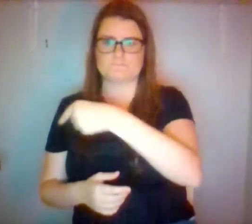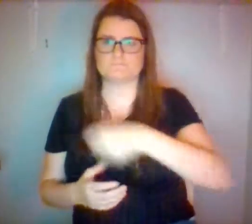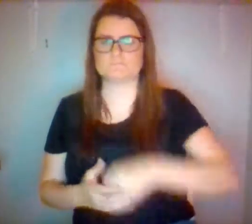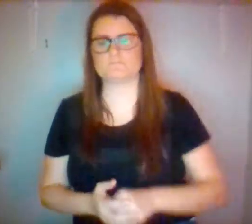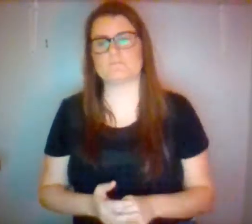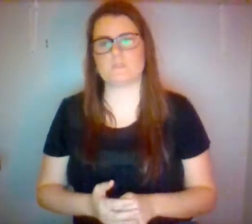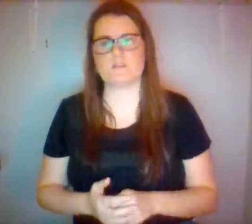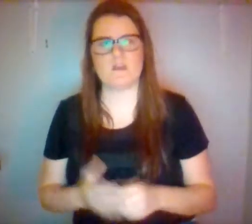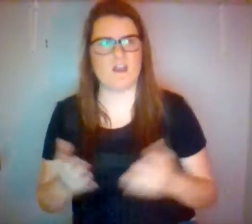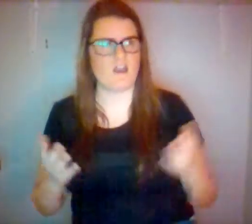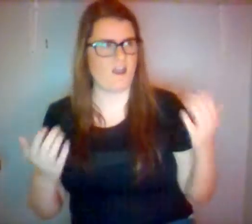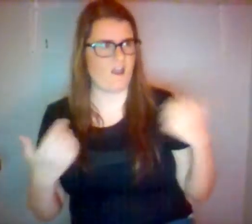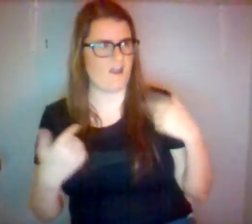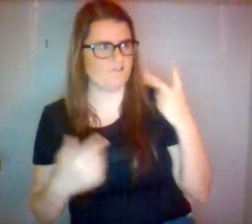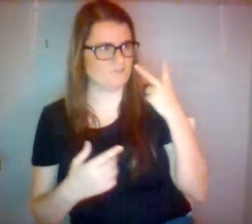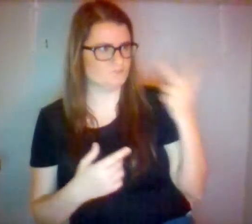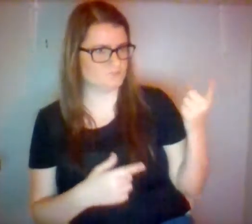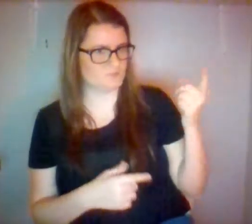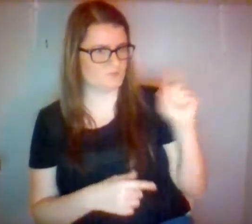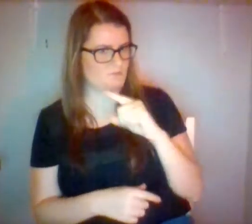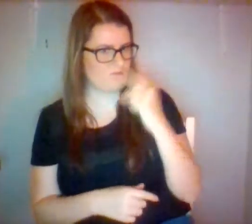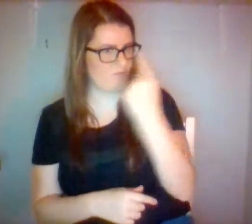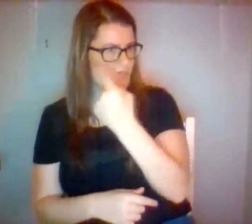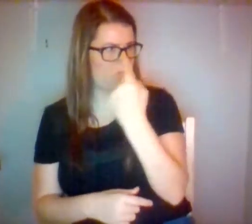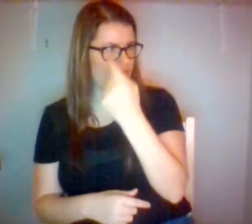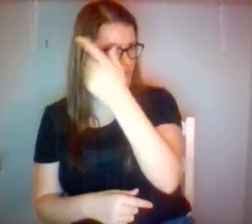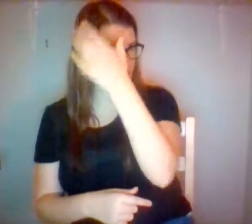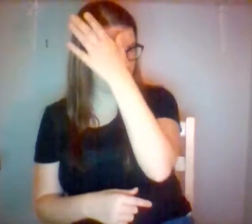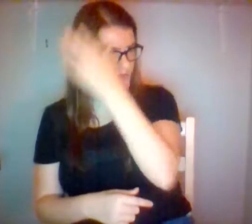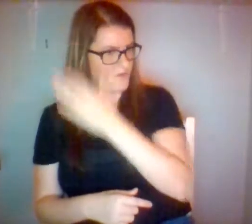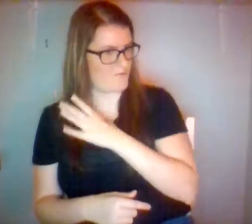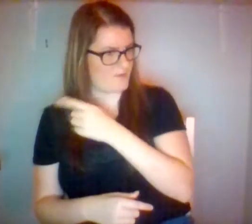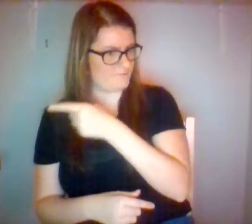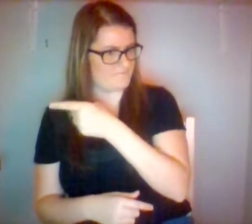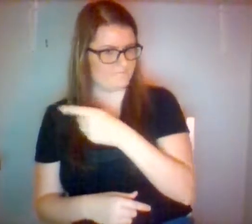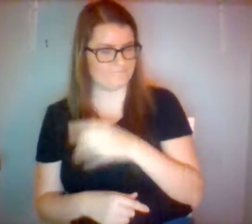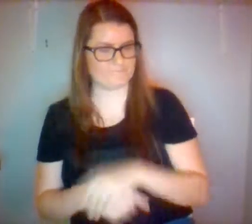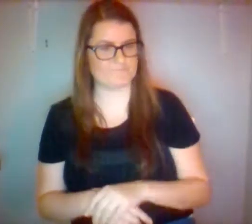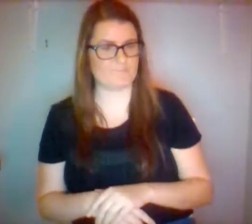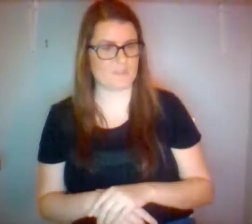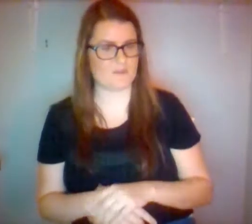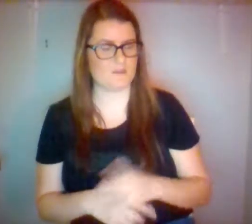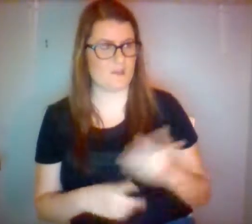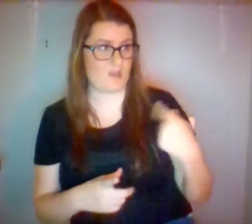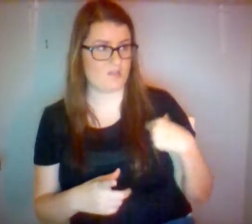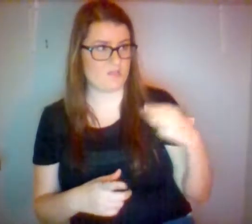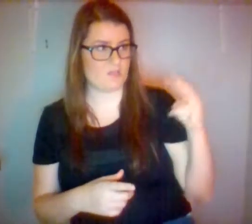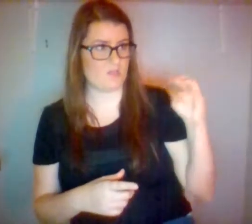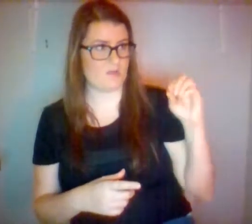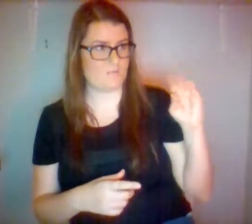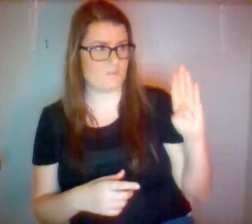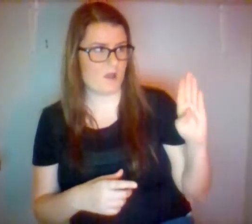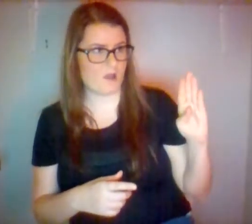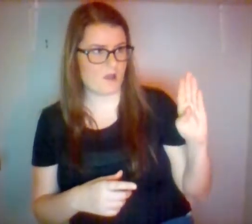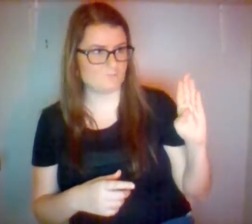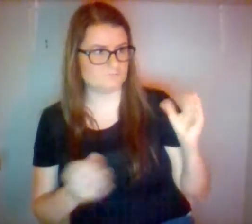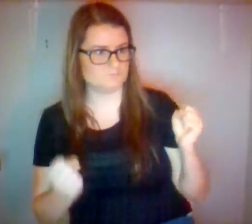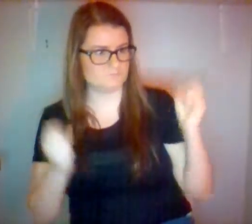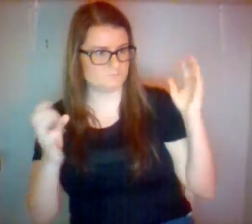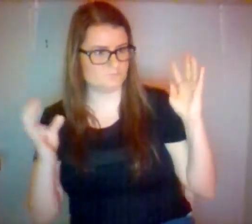Caiaphas. And the mob? I've seen them too. I'm on my way to break it up. Not so fast, said Annas.